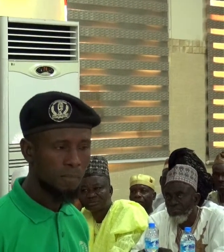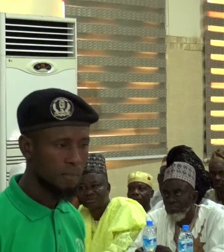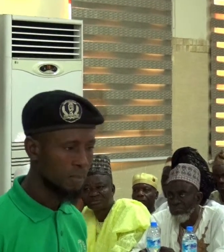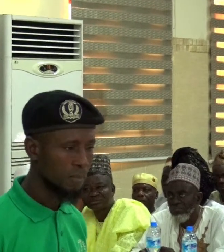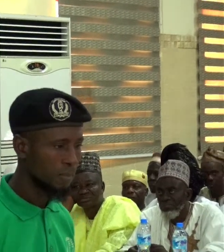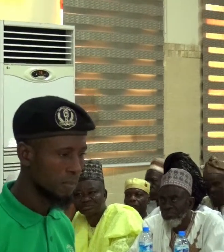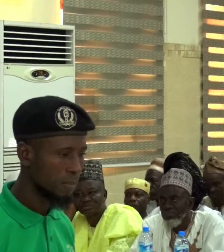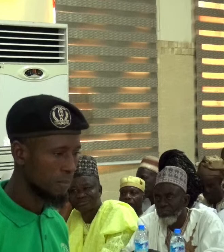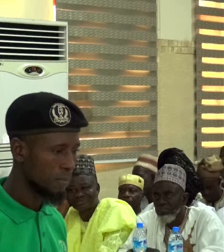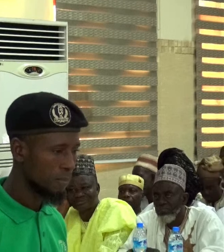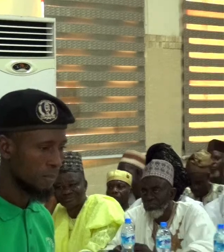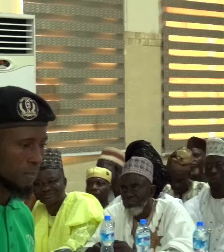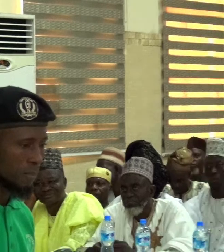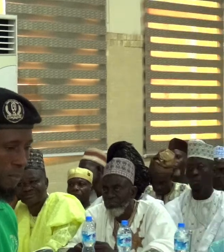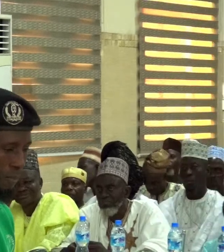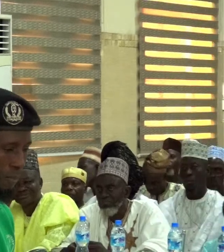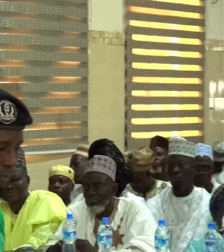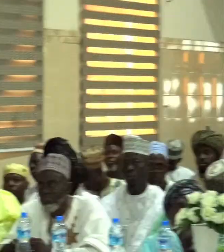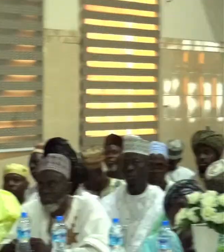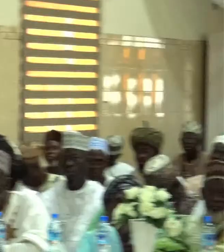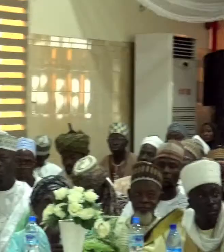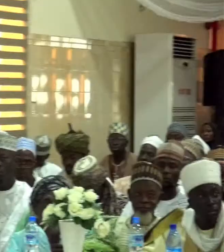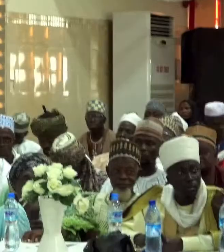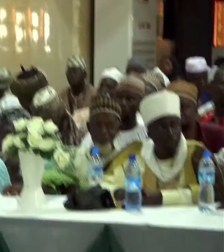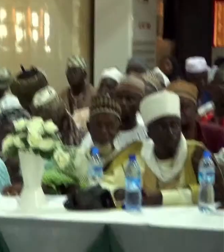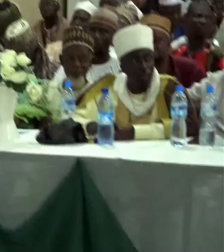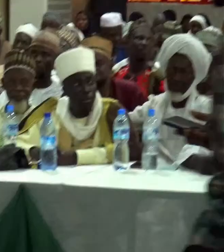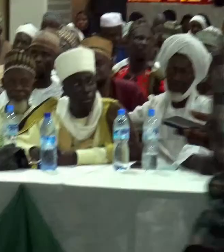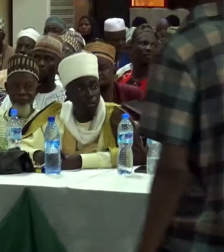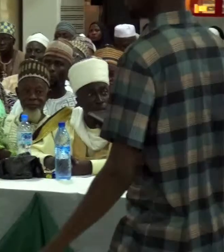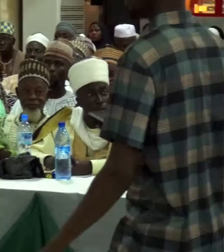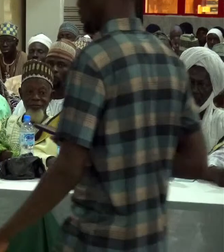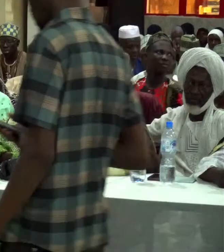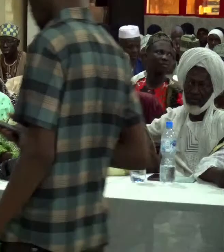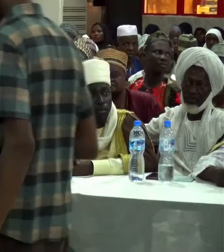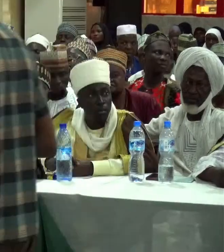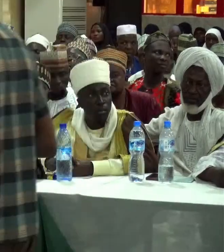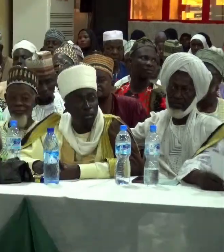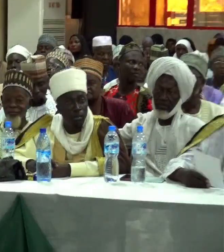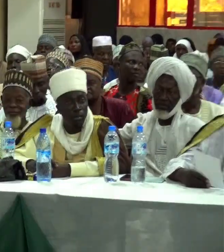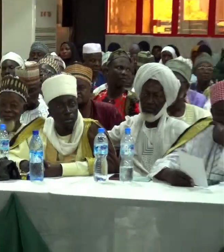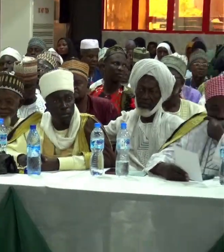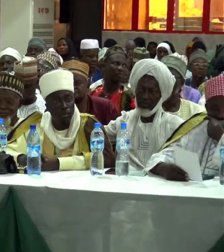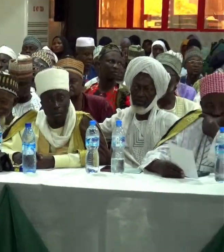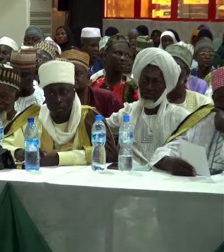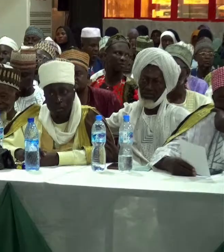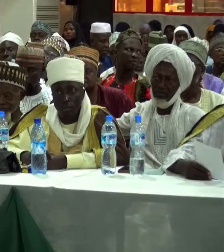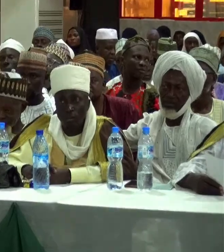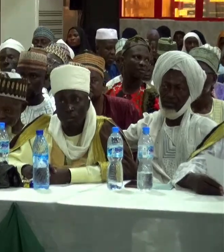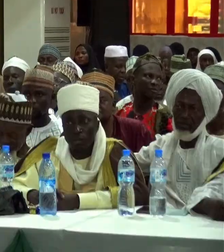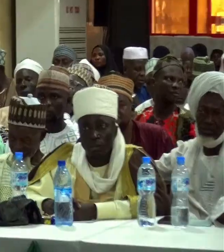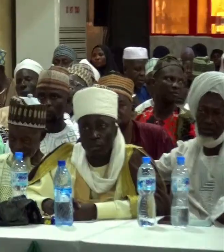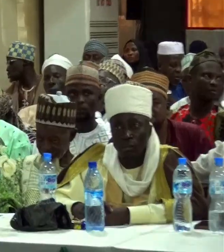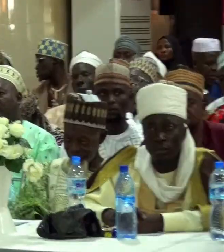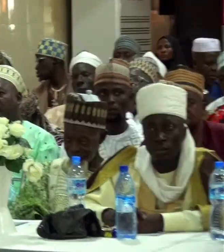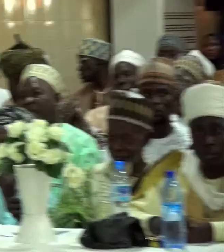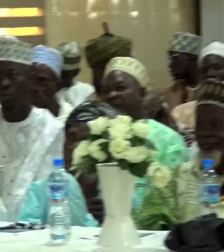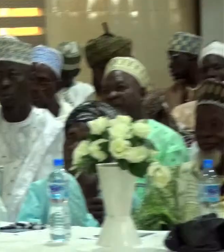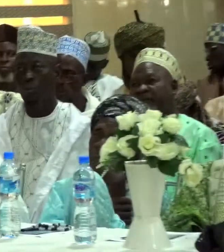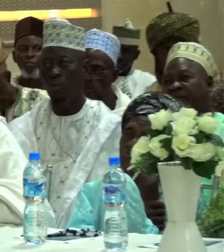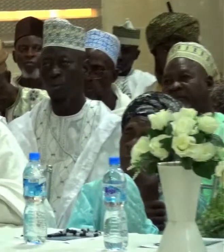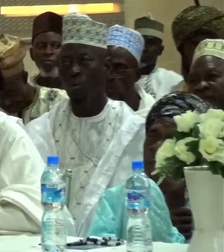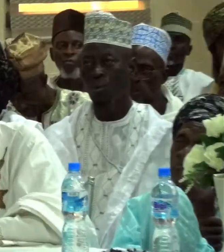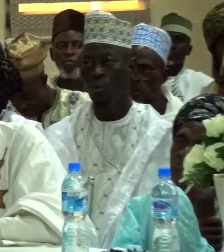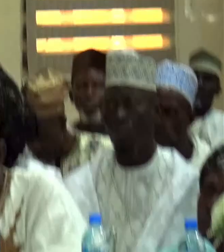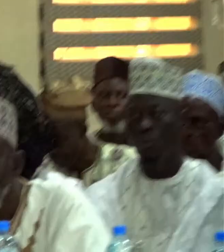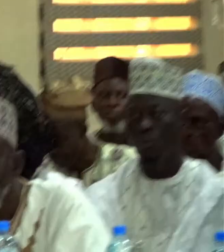from their own wealth so that there will not be concentration of wealth in the hands of the privileged few. In Islam so fun morals in Islam fi wo gbogbo